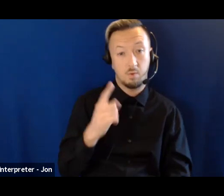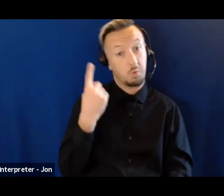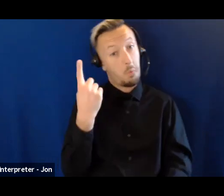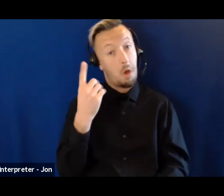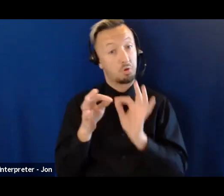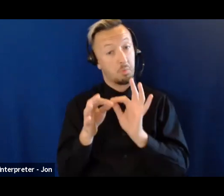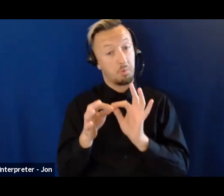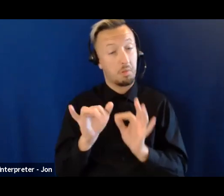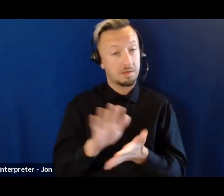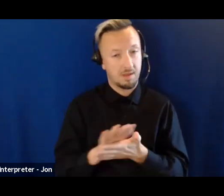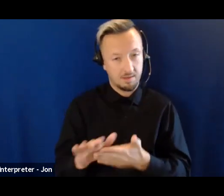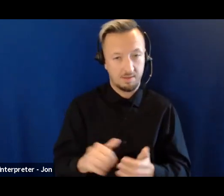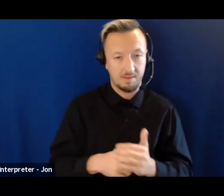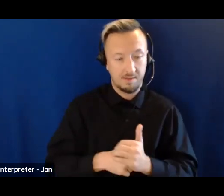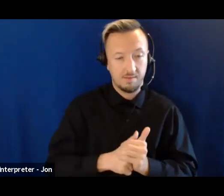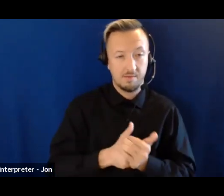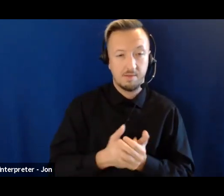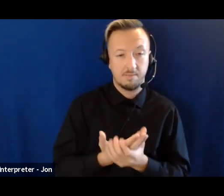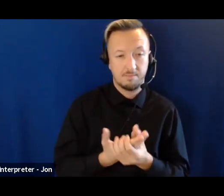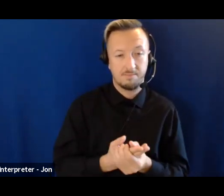was always nice too.